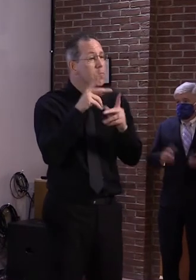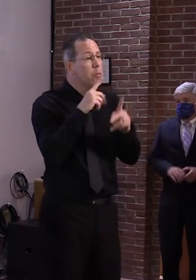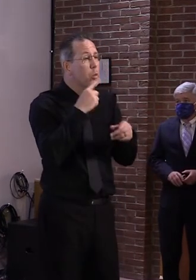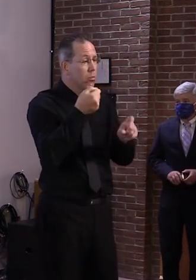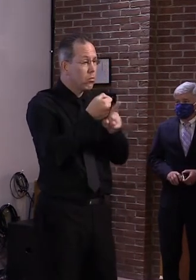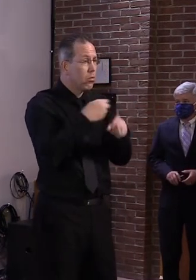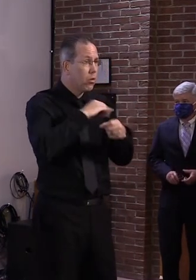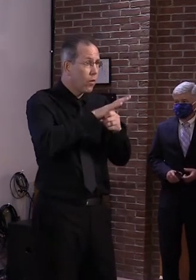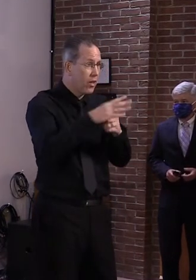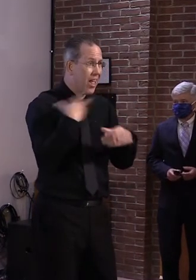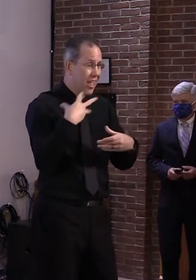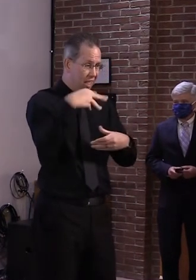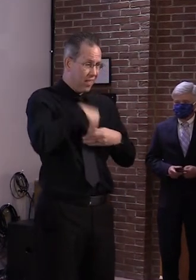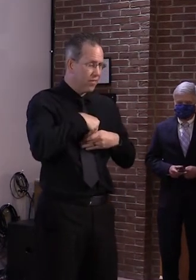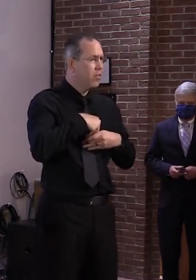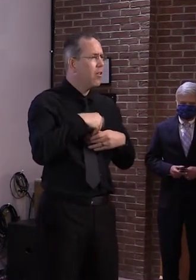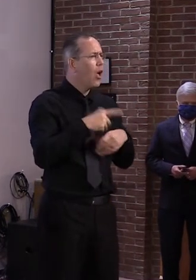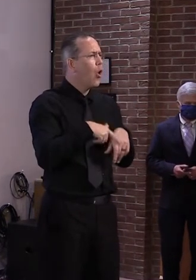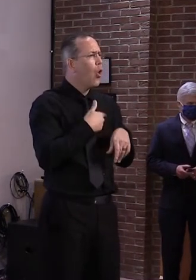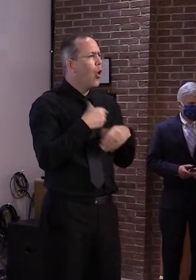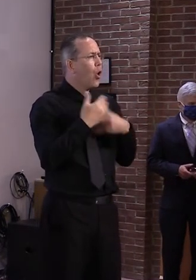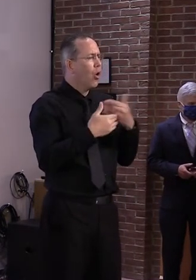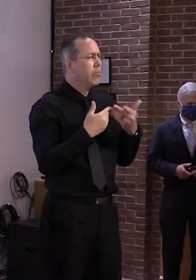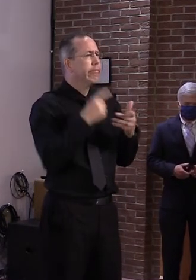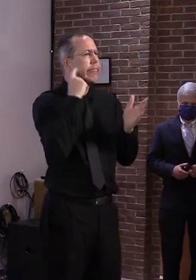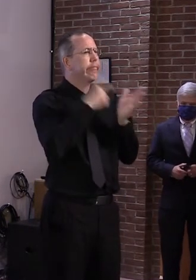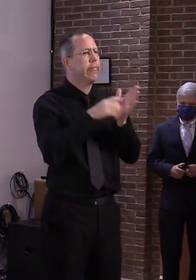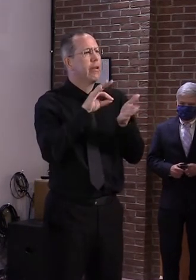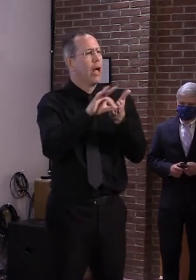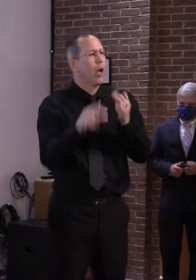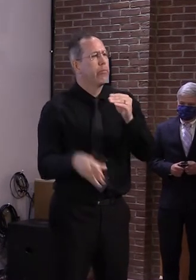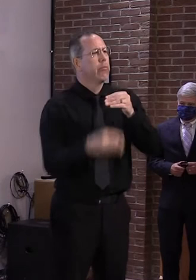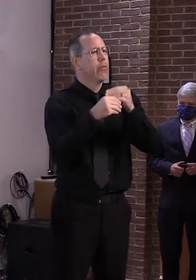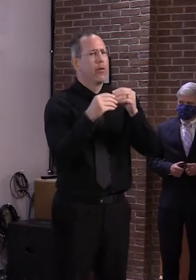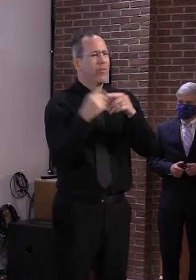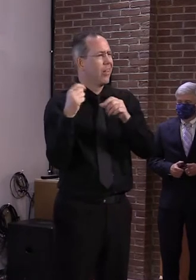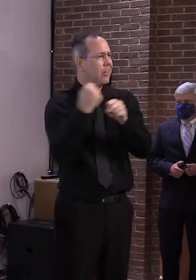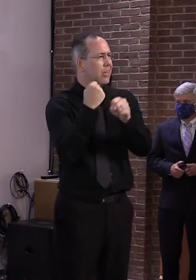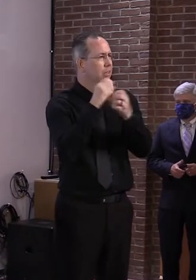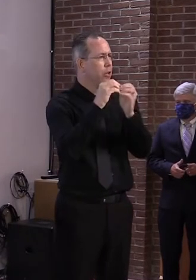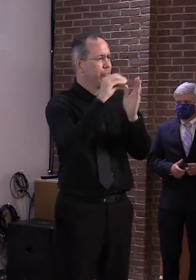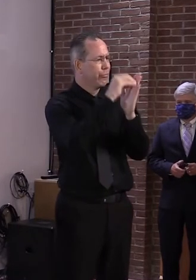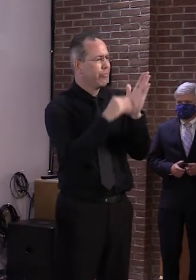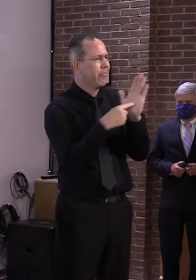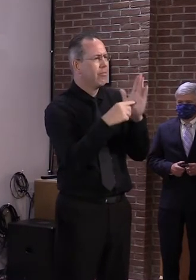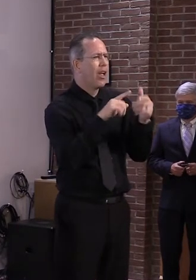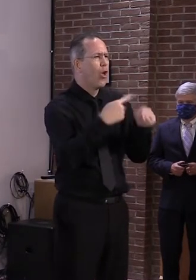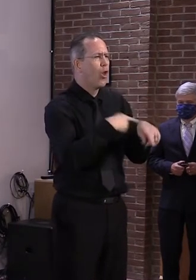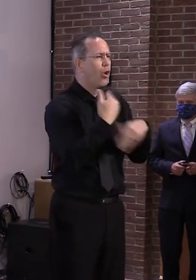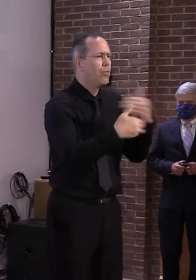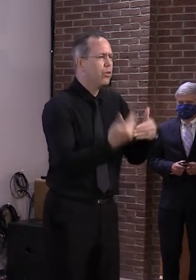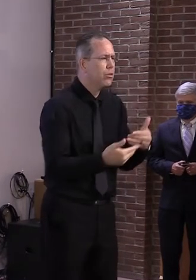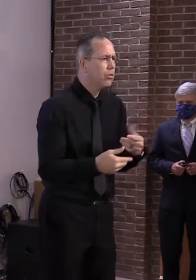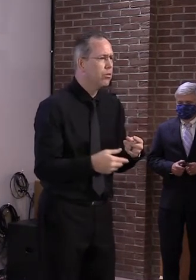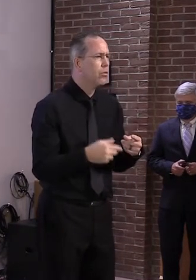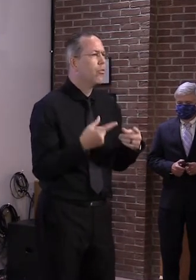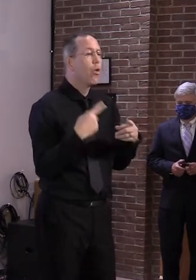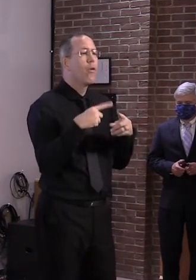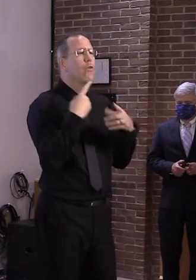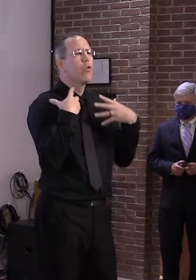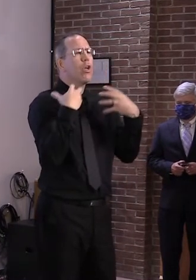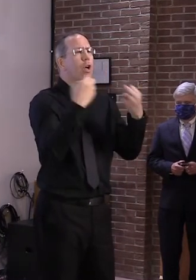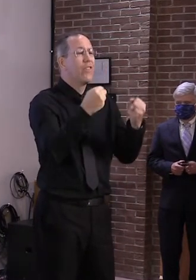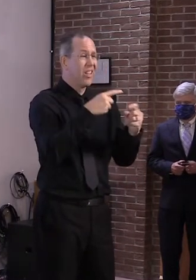days. I was supposed to get a follow-up, and I haven't heard from anyone. Now that you've had a chance to look that